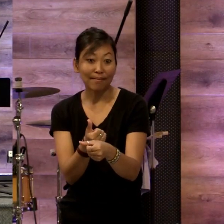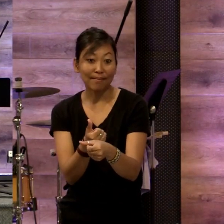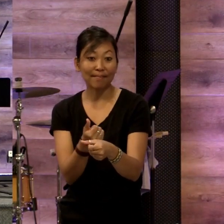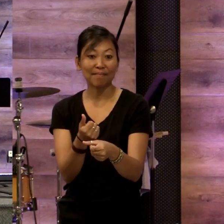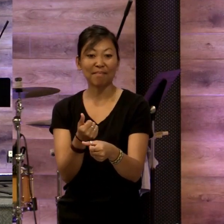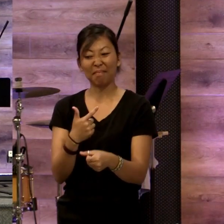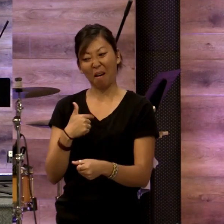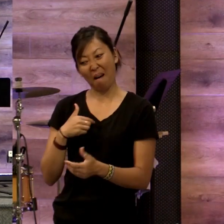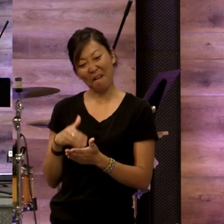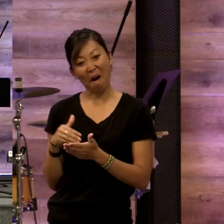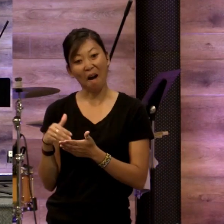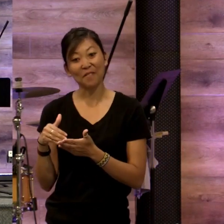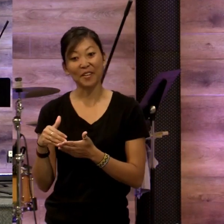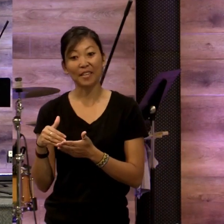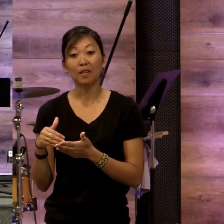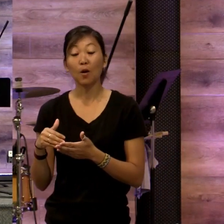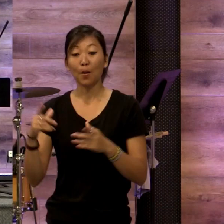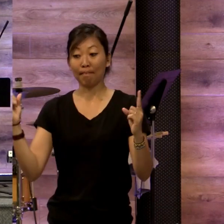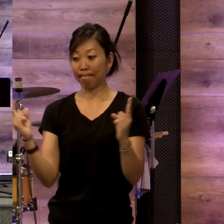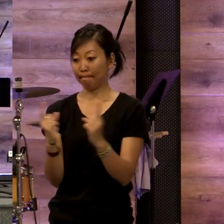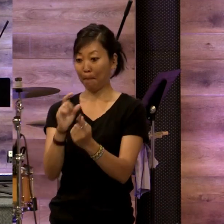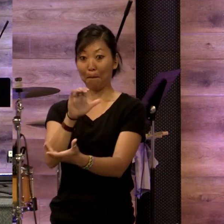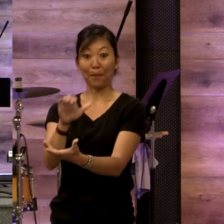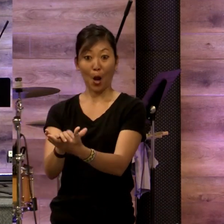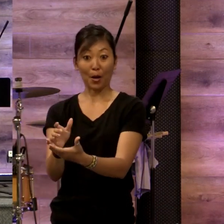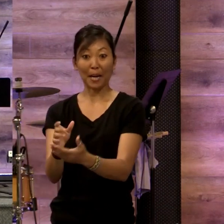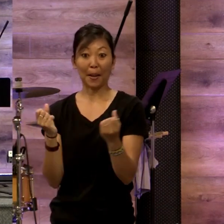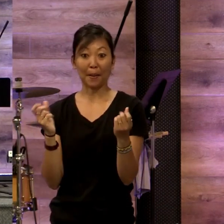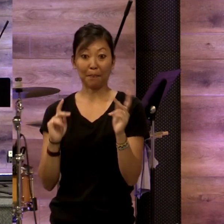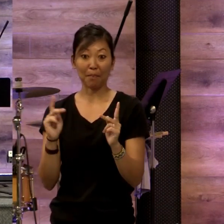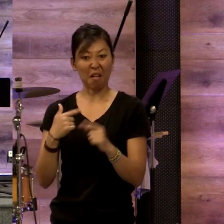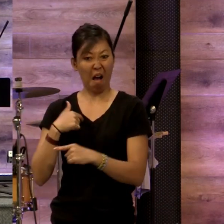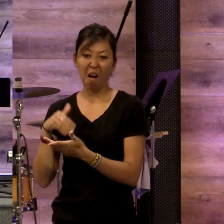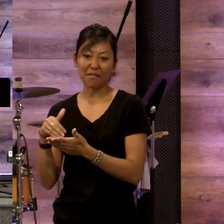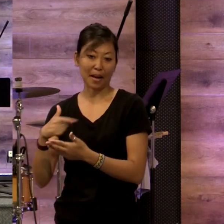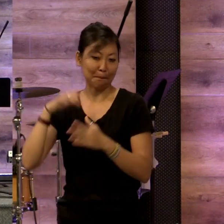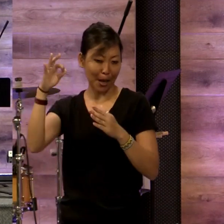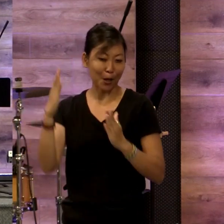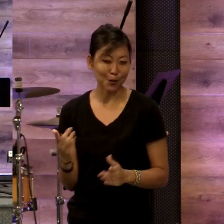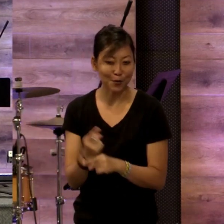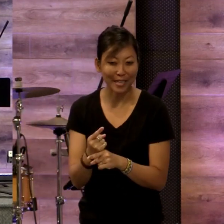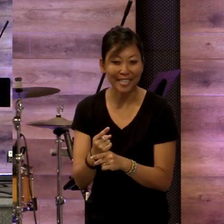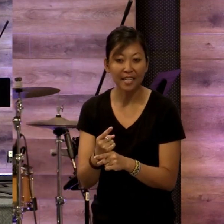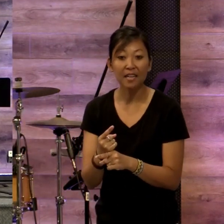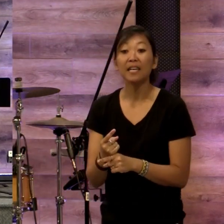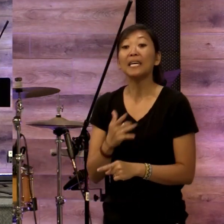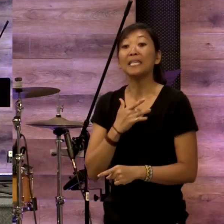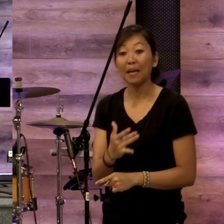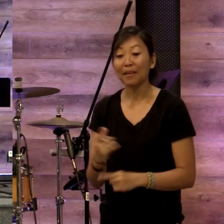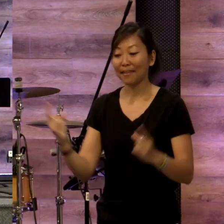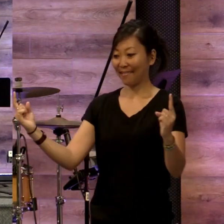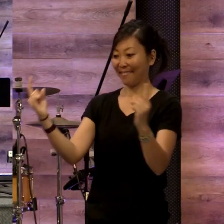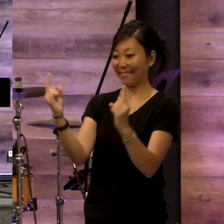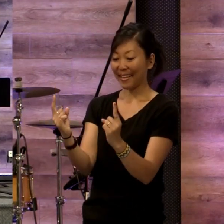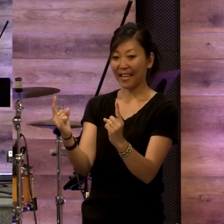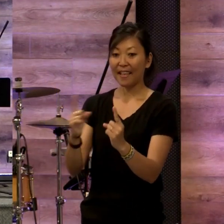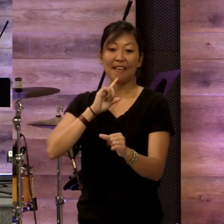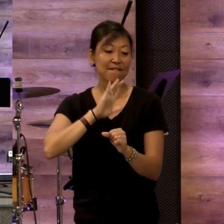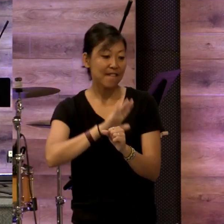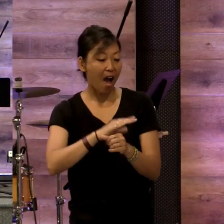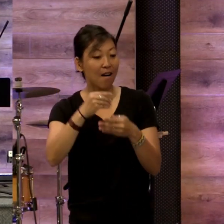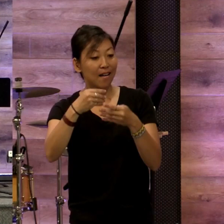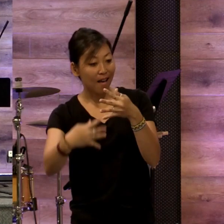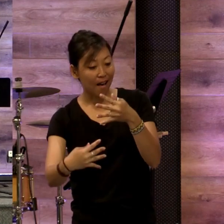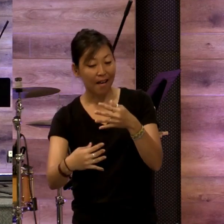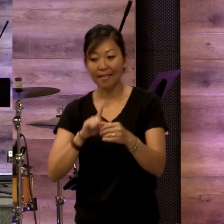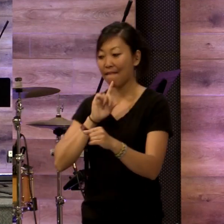I do a lot of weddings. And when I do weddings and couples say their vows one to another, they're not thinking